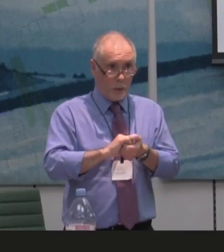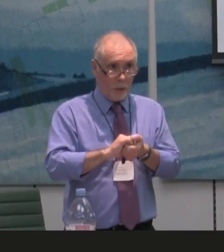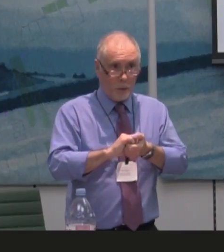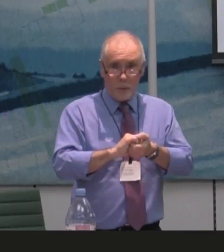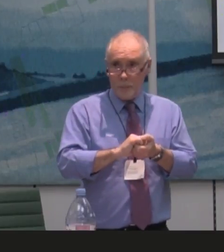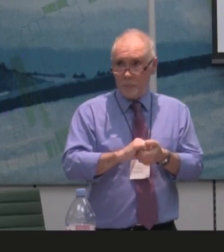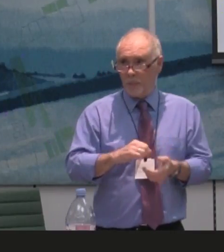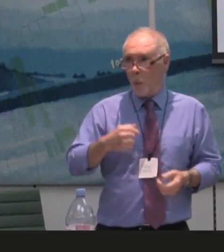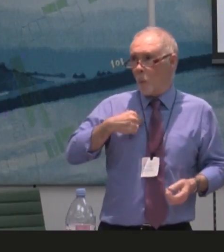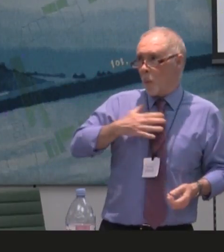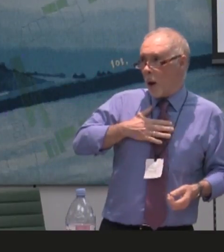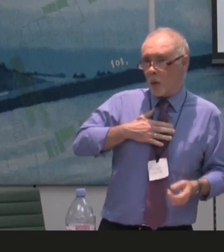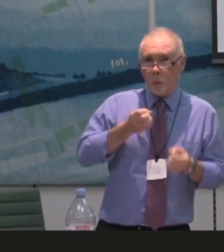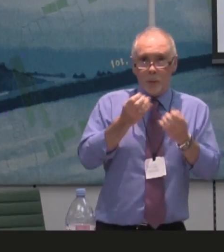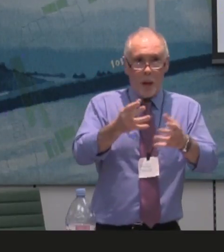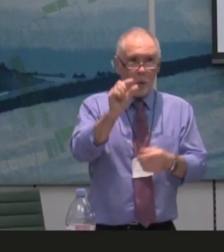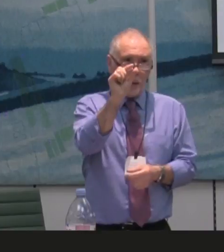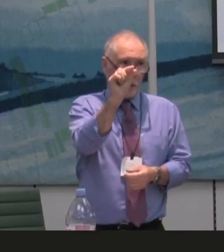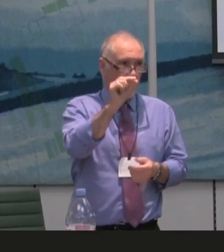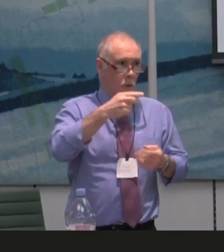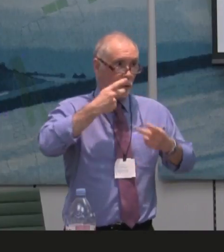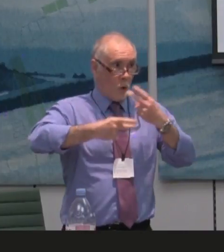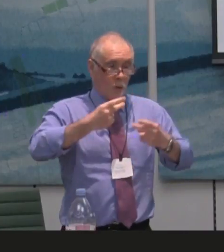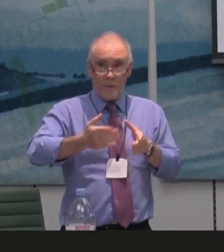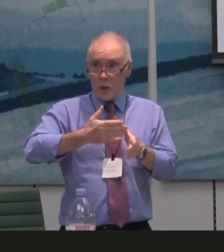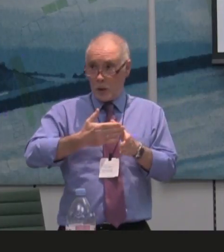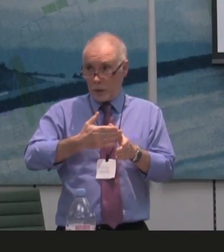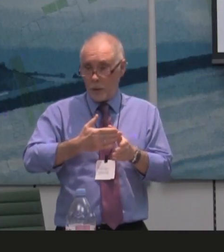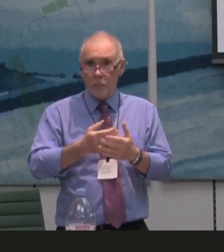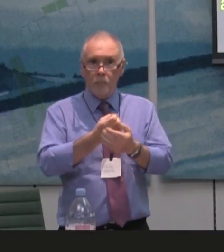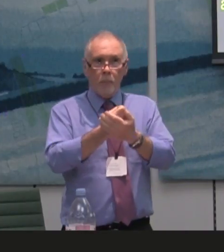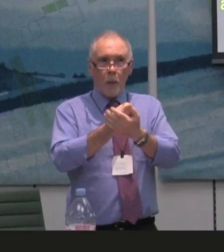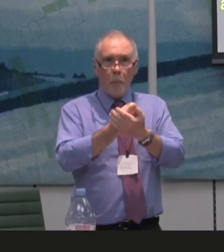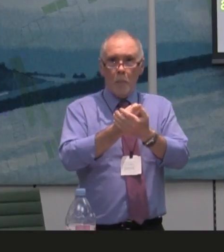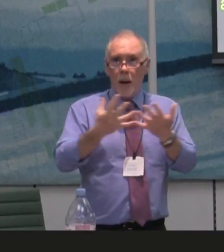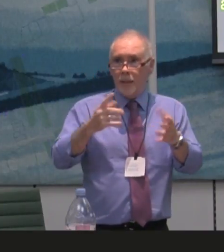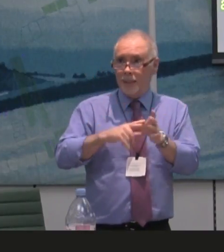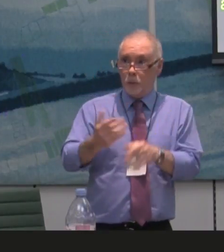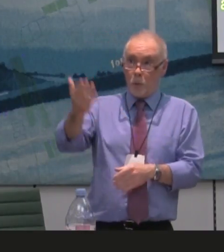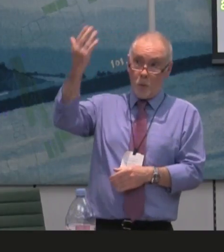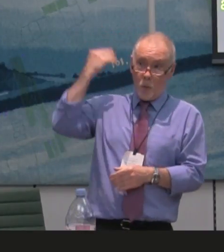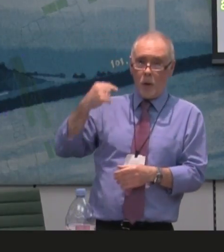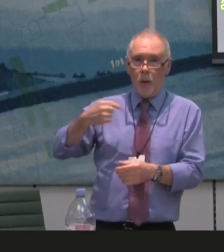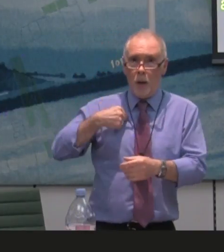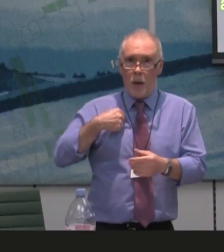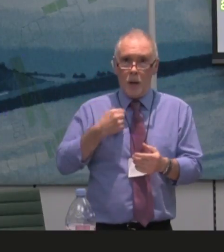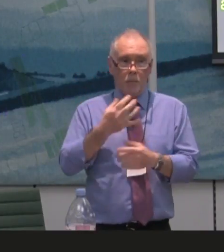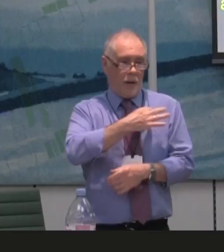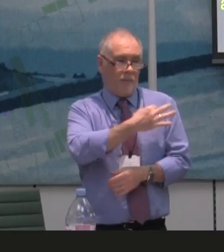So I'm here from the British Deaf Association, and I would first of all like just to tell you a very